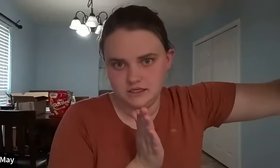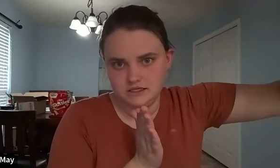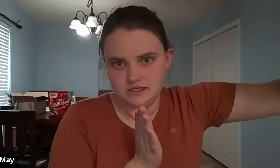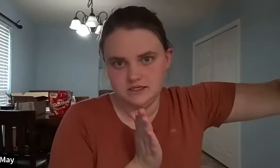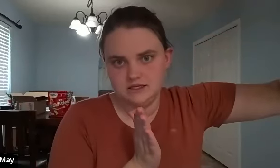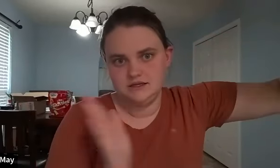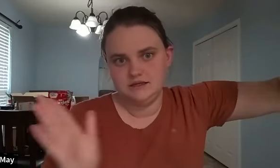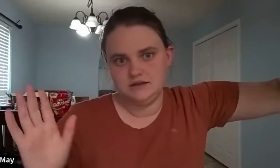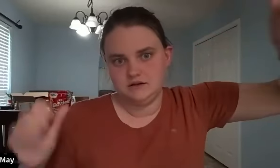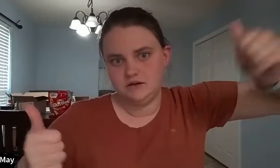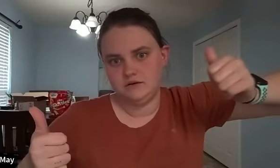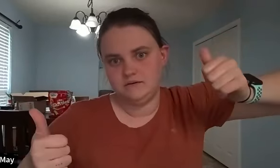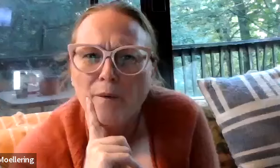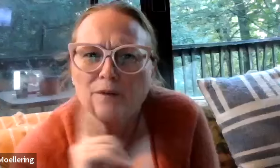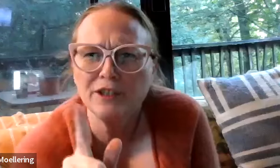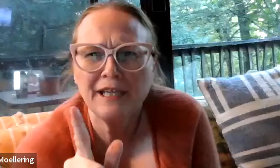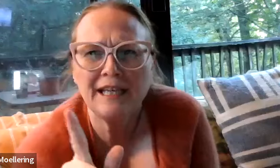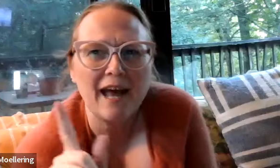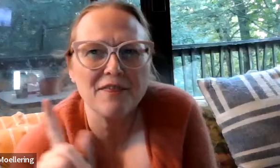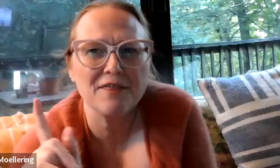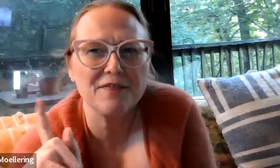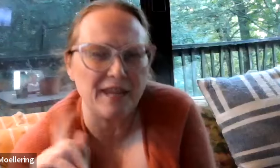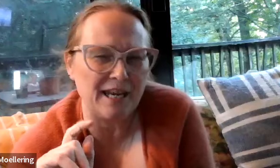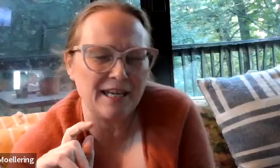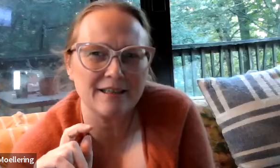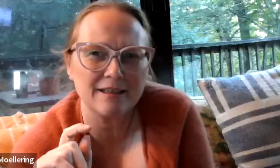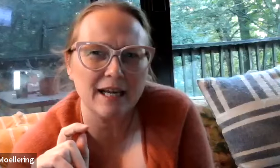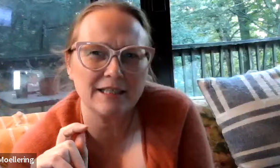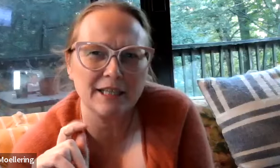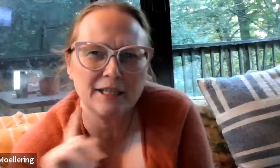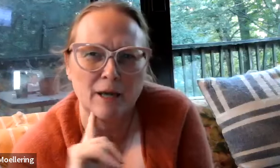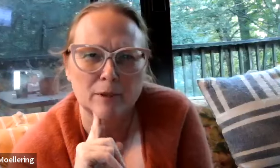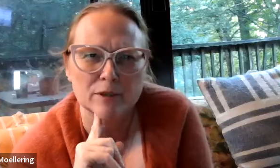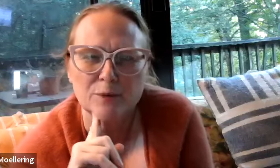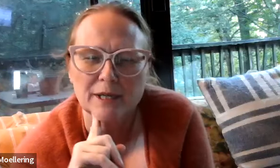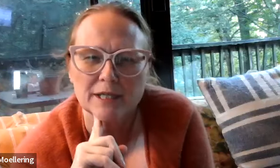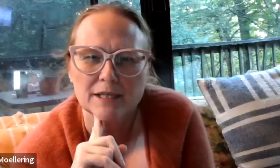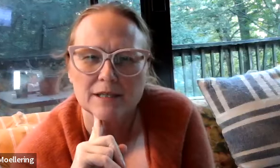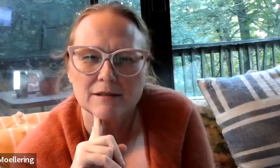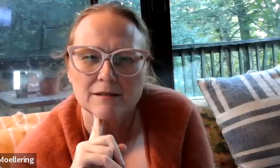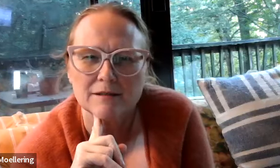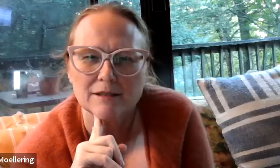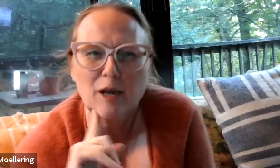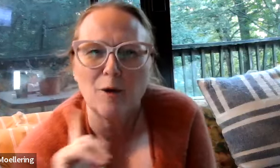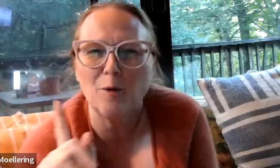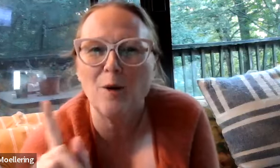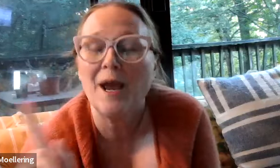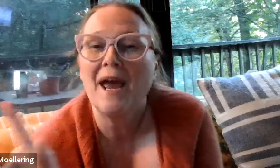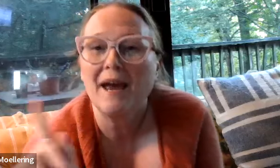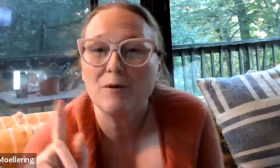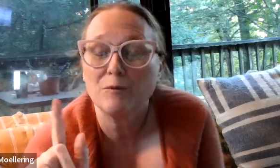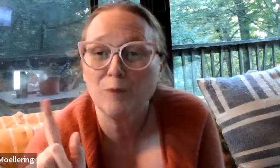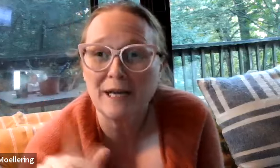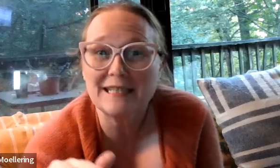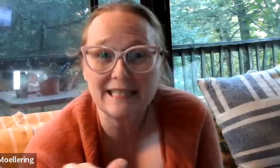1,000,000. Also, Jillian, I think that I did a numbers quiz. So when I send